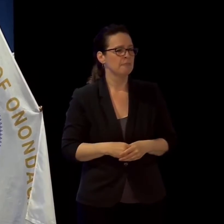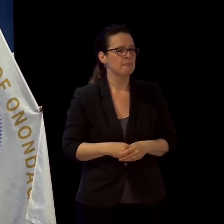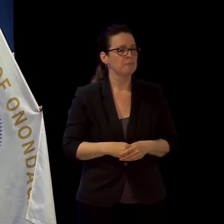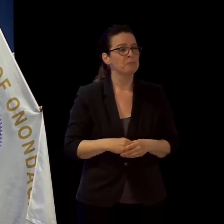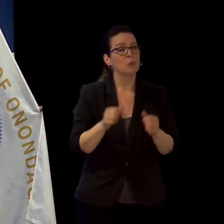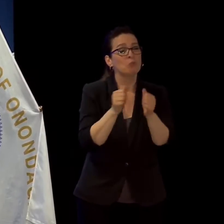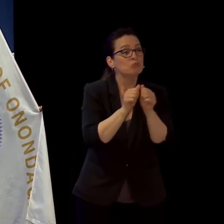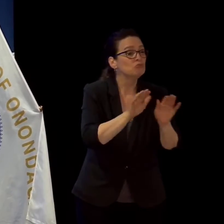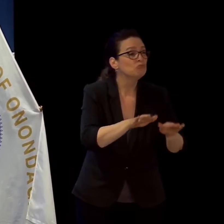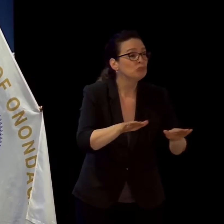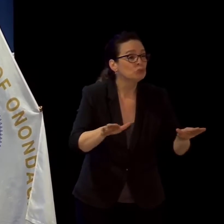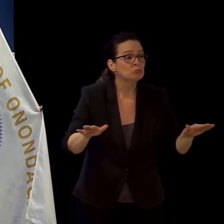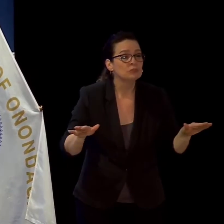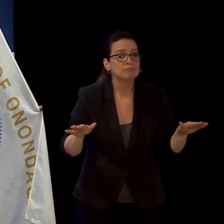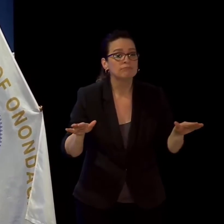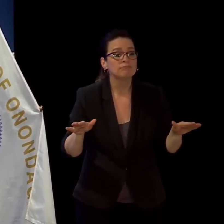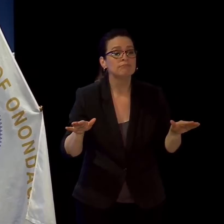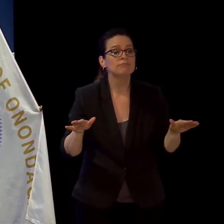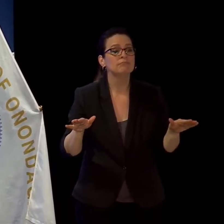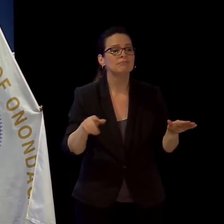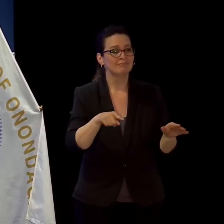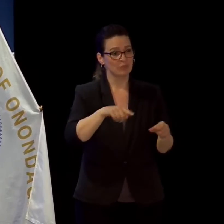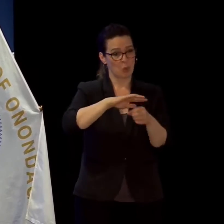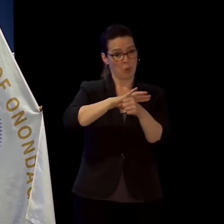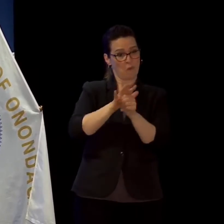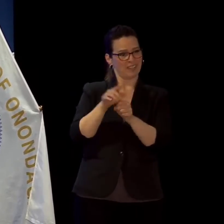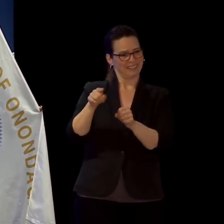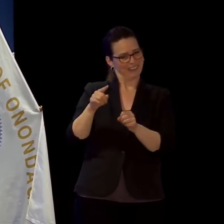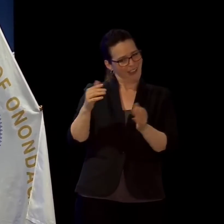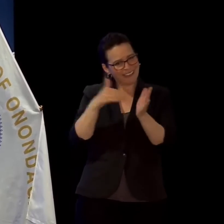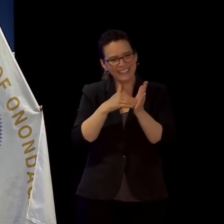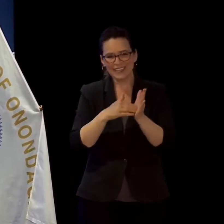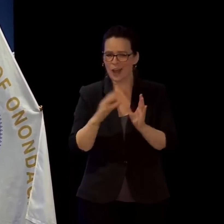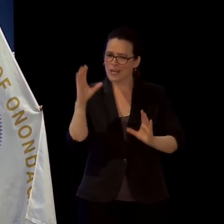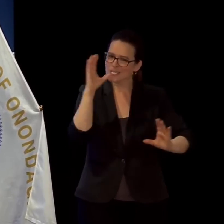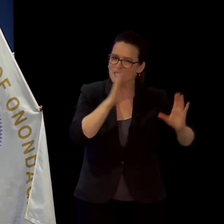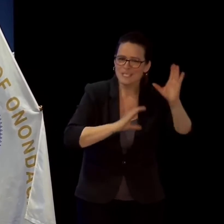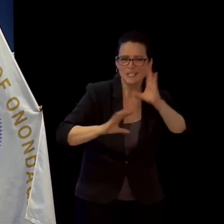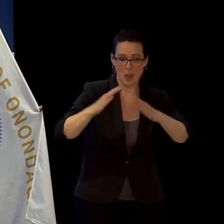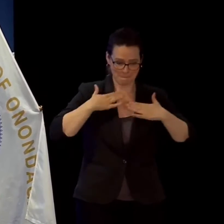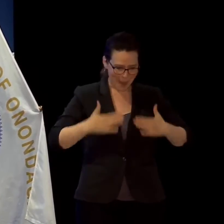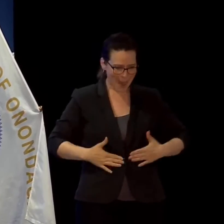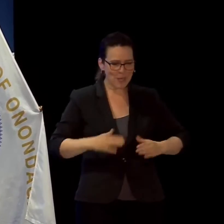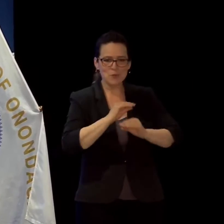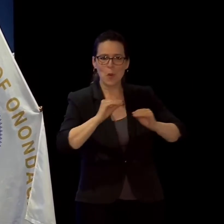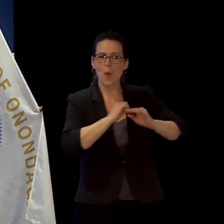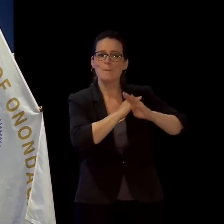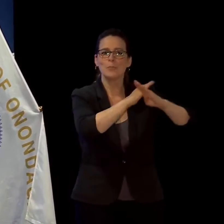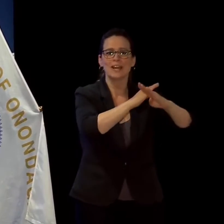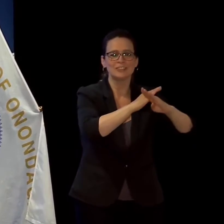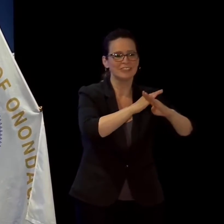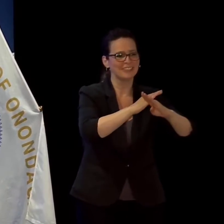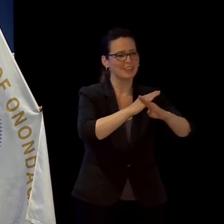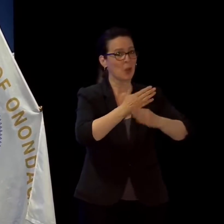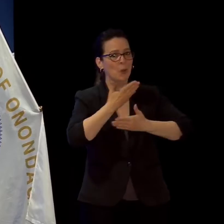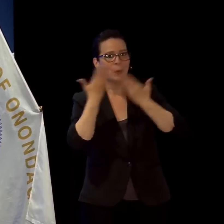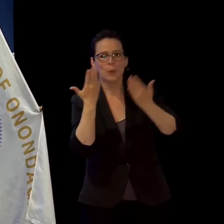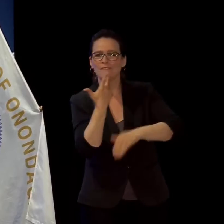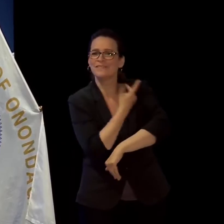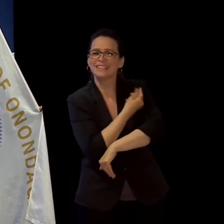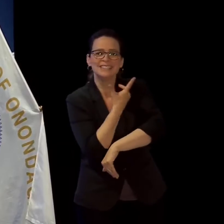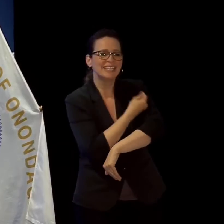to move towards our kids because they're not vaccinated. So we need to watch for symptoms, and we need to get the